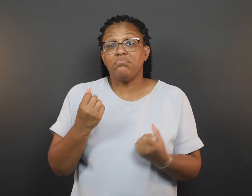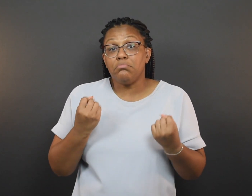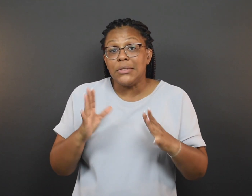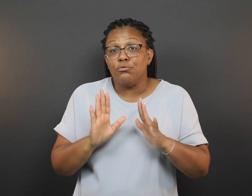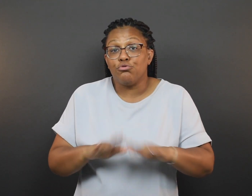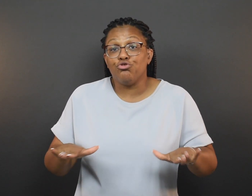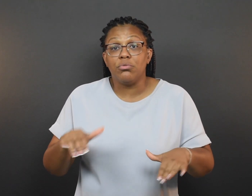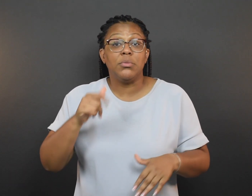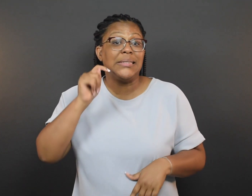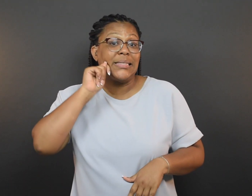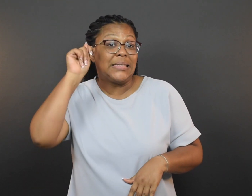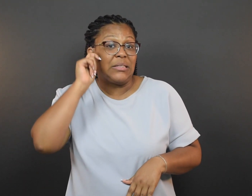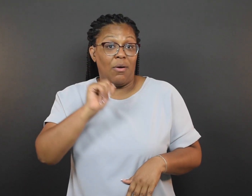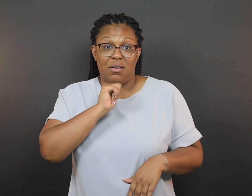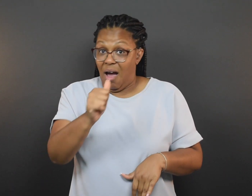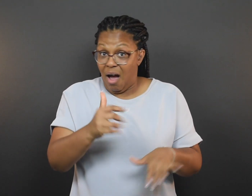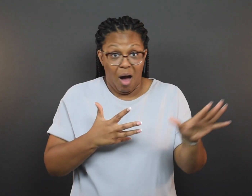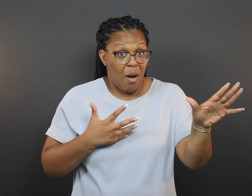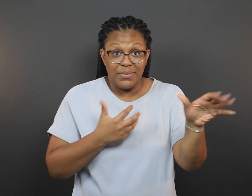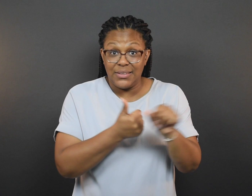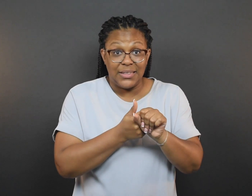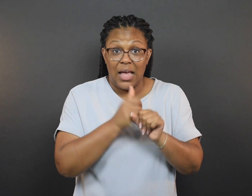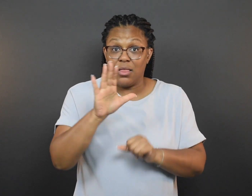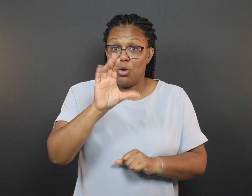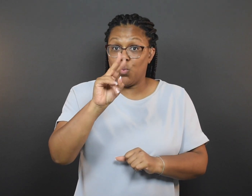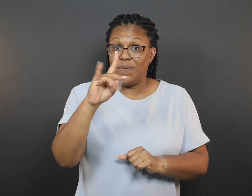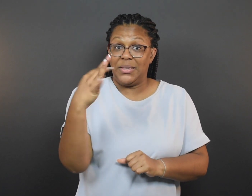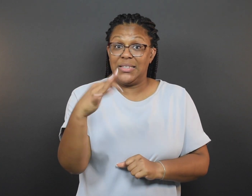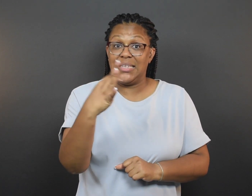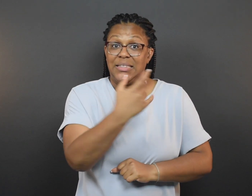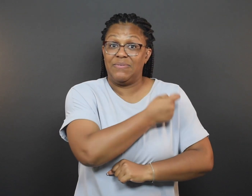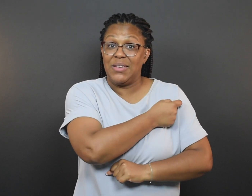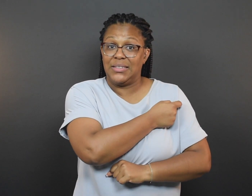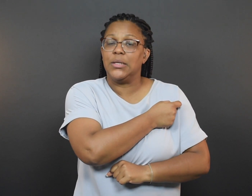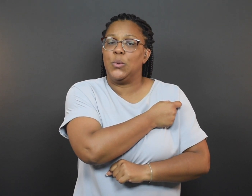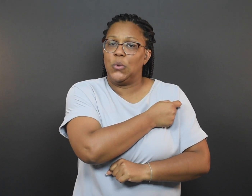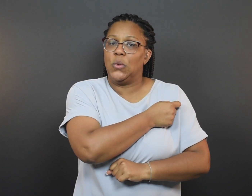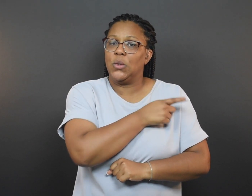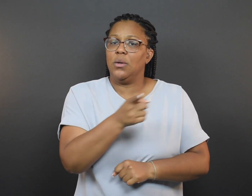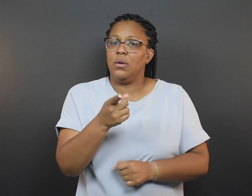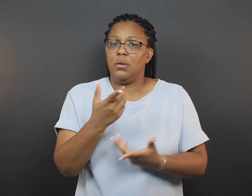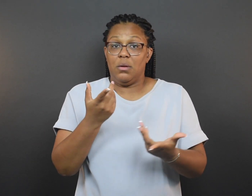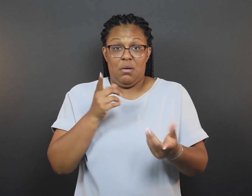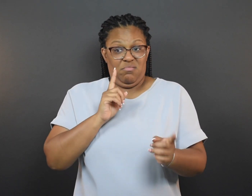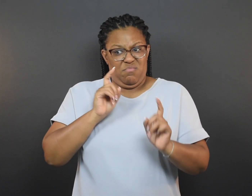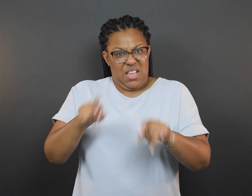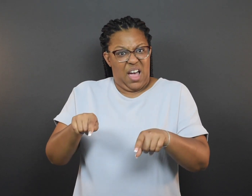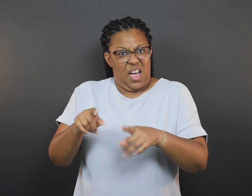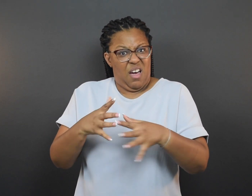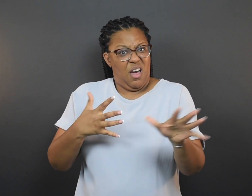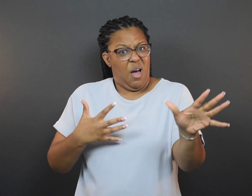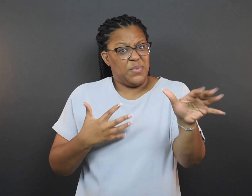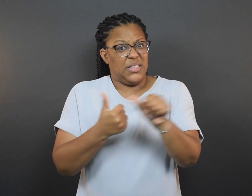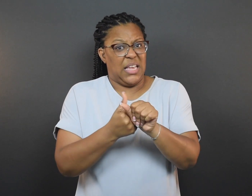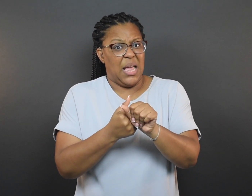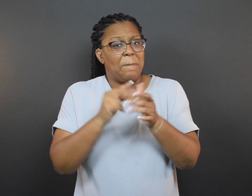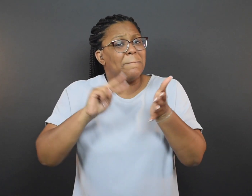Many children and teens are not up to date on their COVID-19 vaccines. Being up to date means